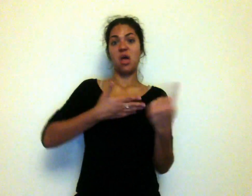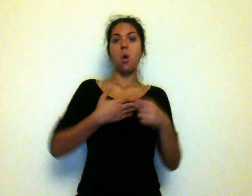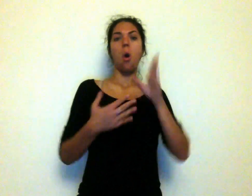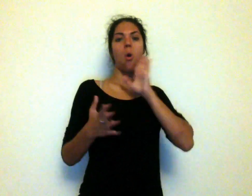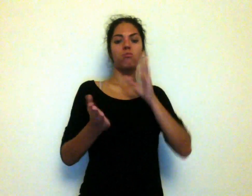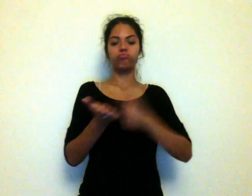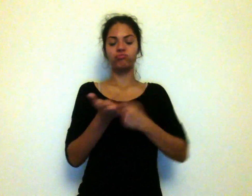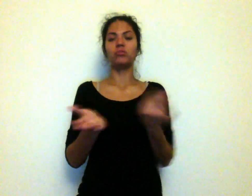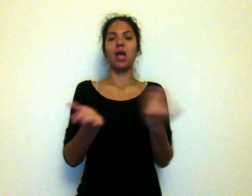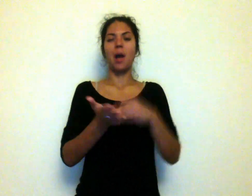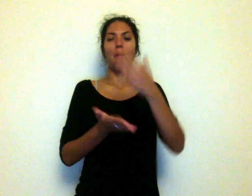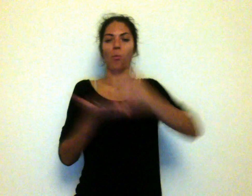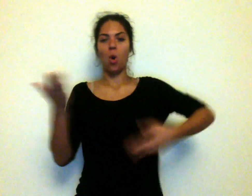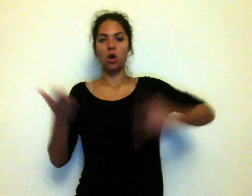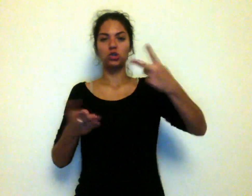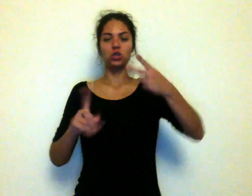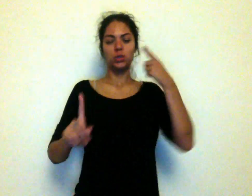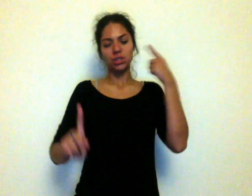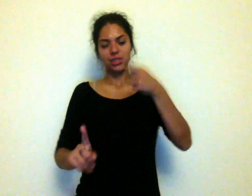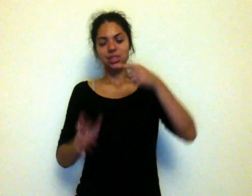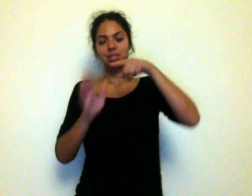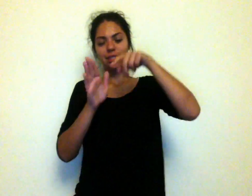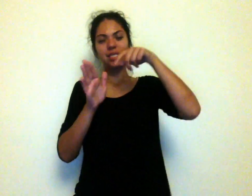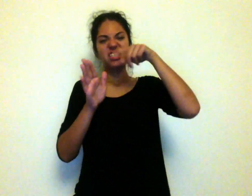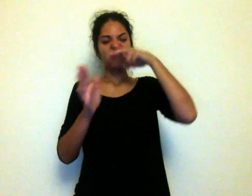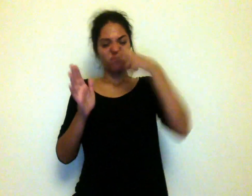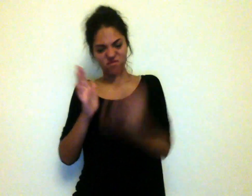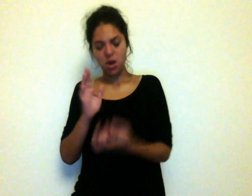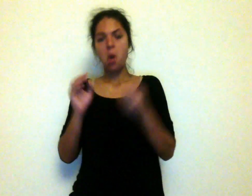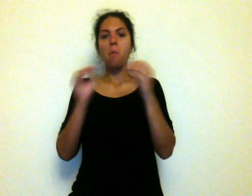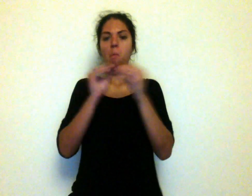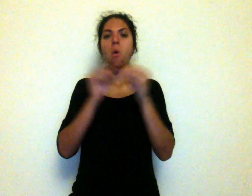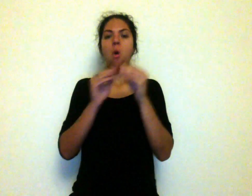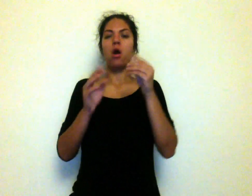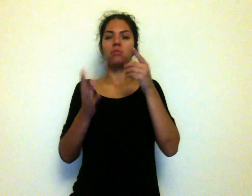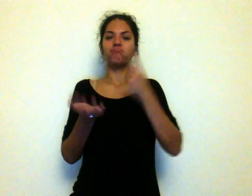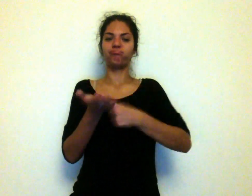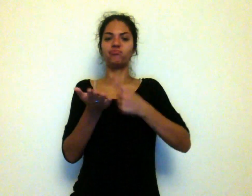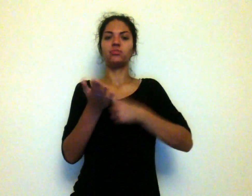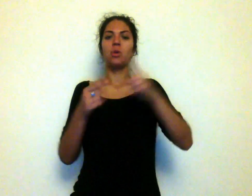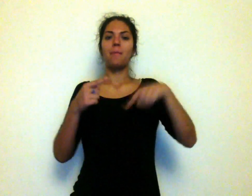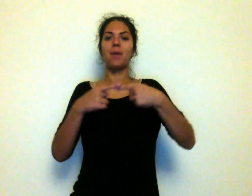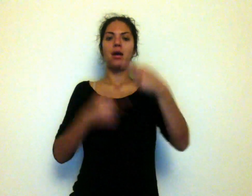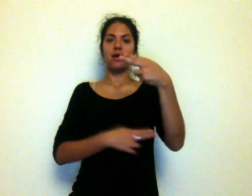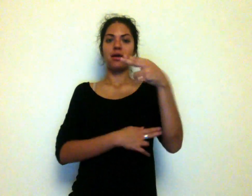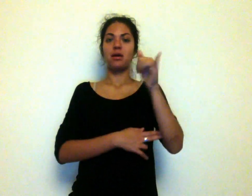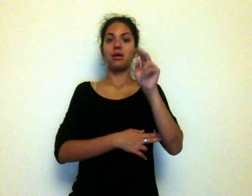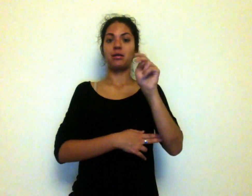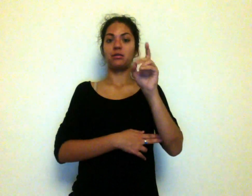to its followers and how it's affected the Western world. Let My People Think is a listener-supported radio ministry